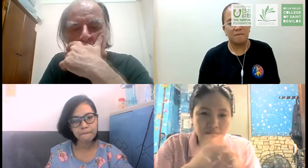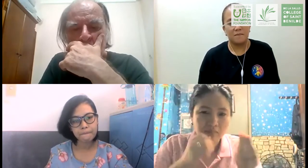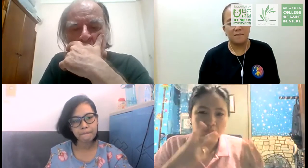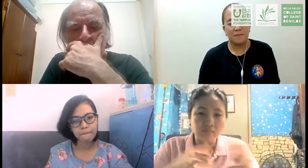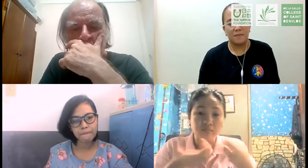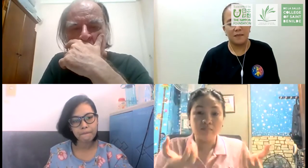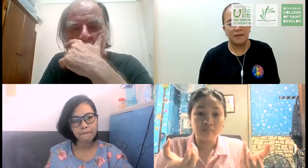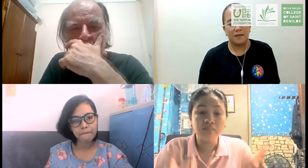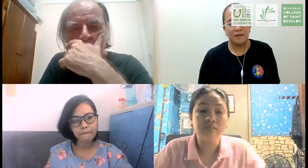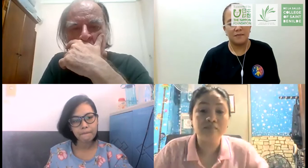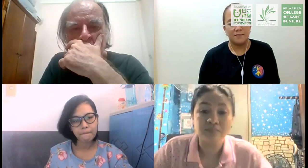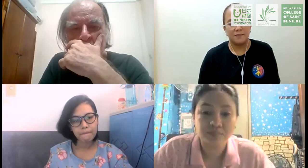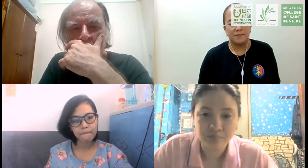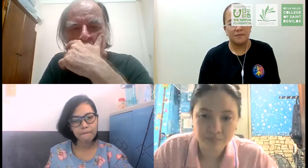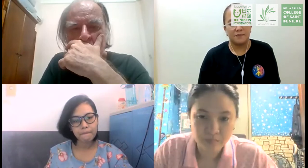okay,